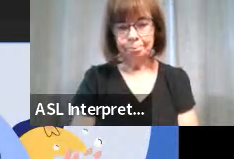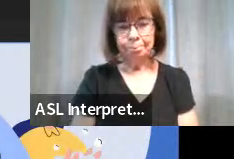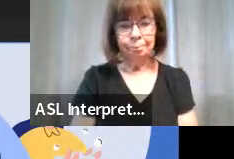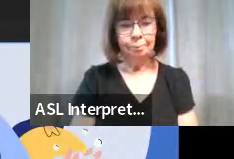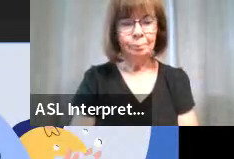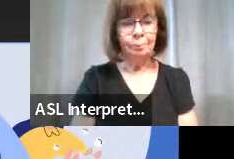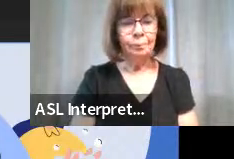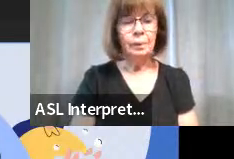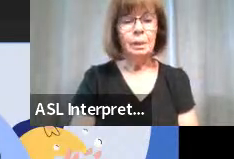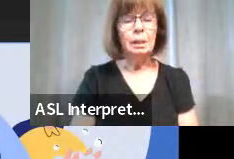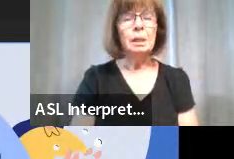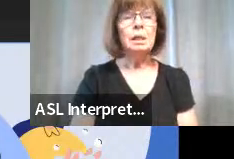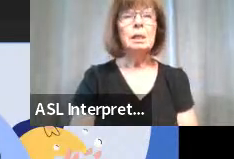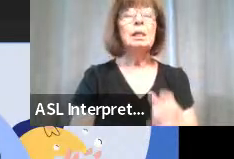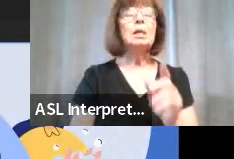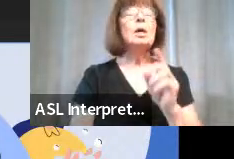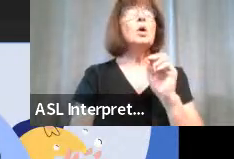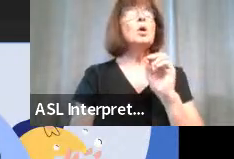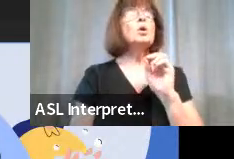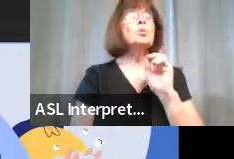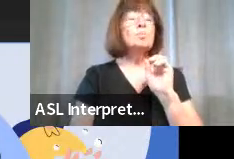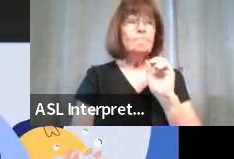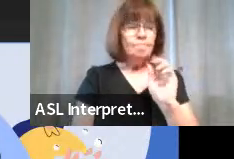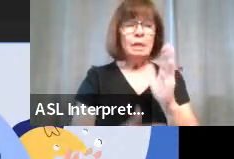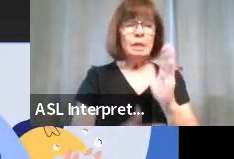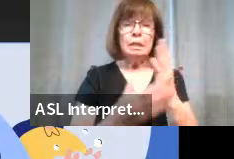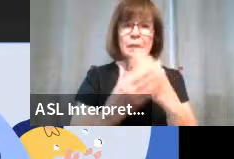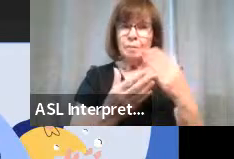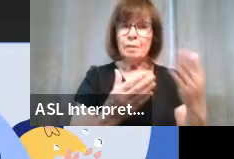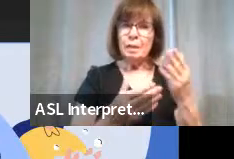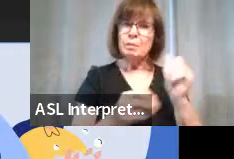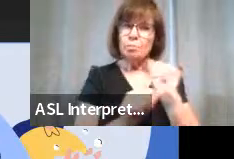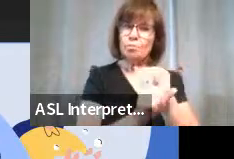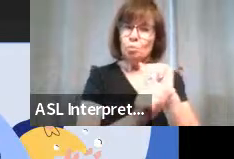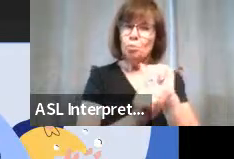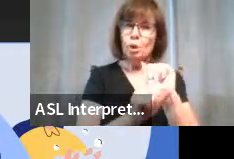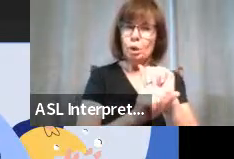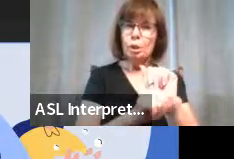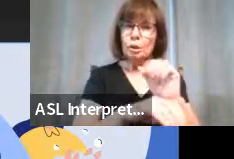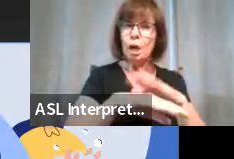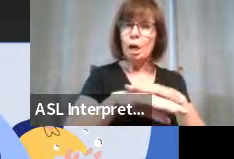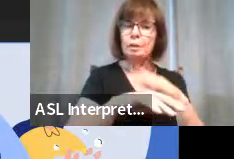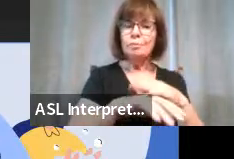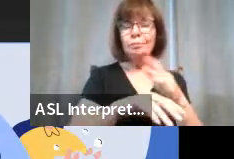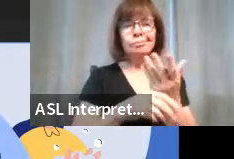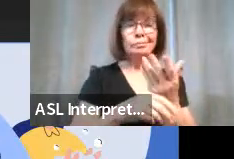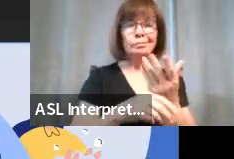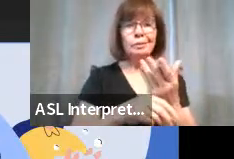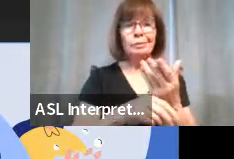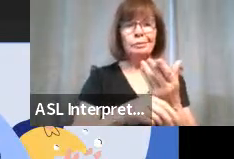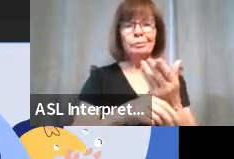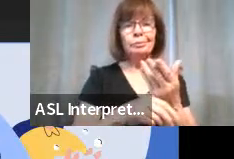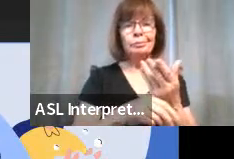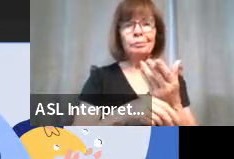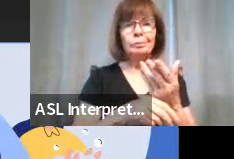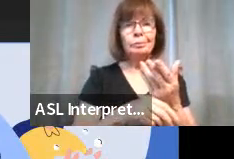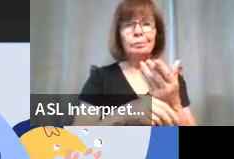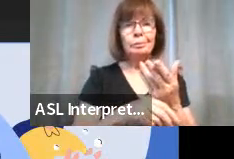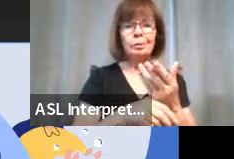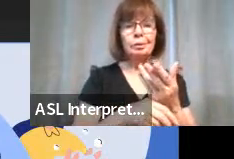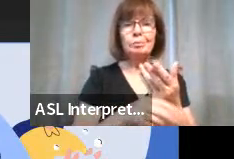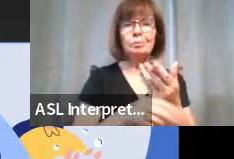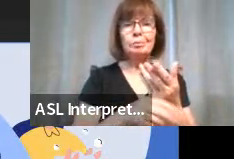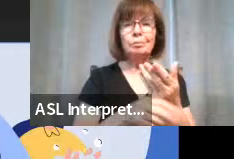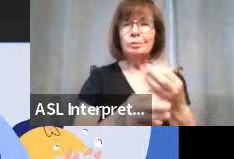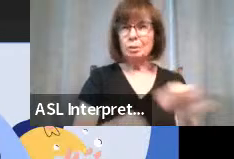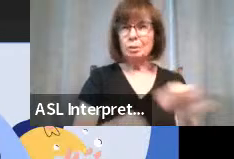Yeah, so some of the things that we've been working on that I just wanted to highlight. Home tests are difficult to use.